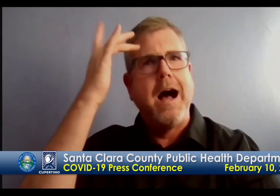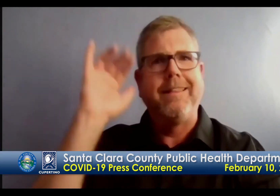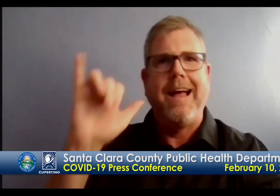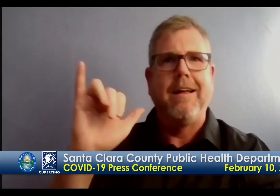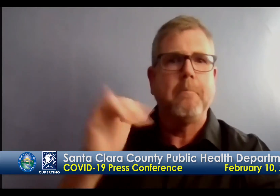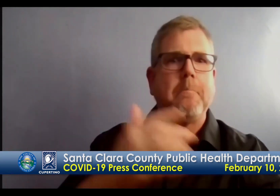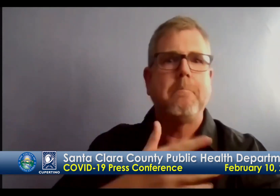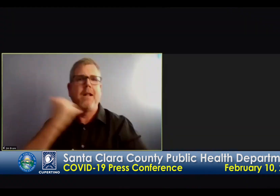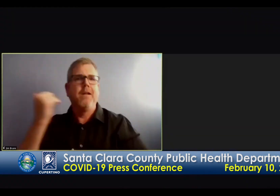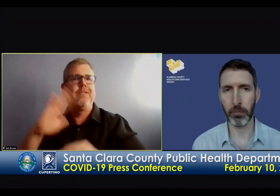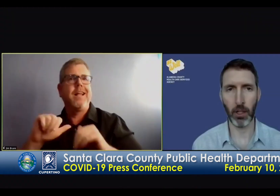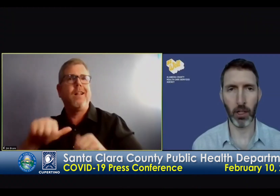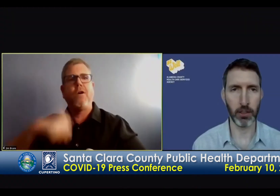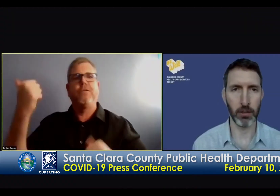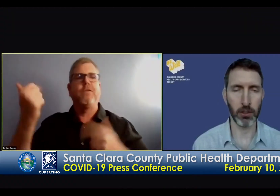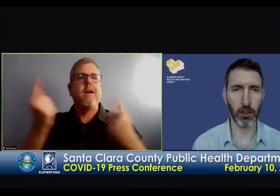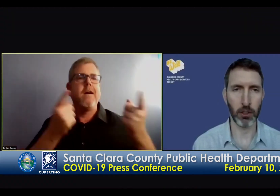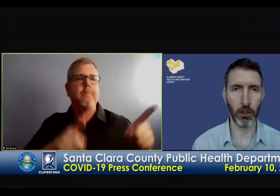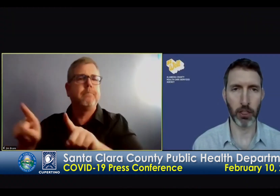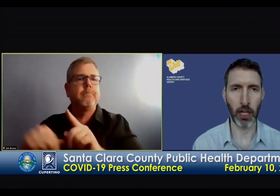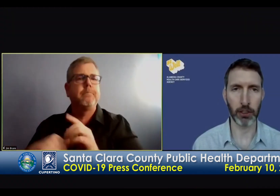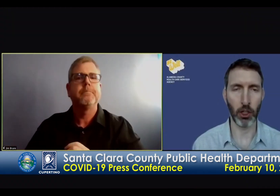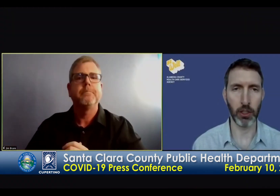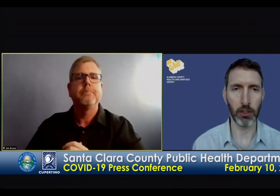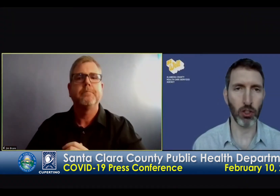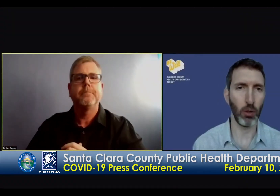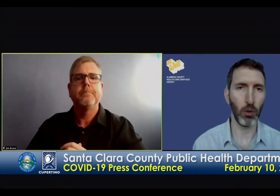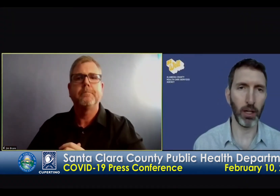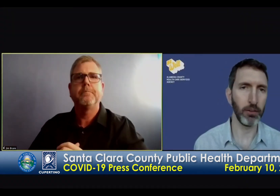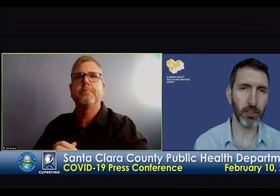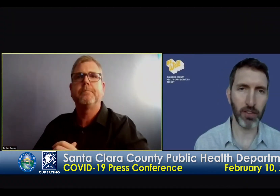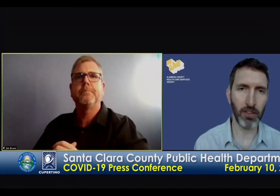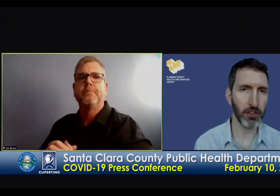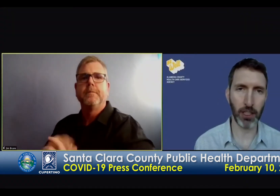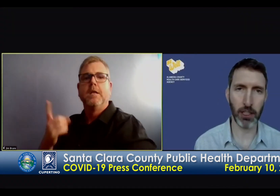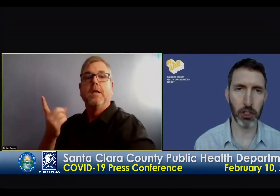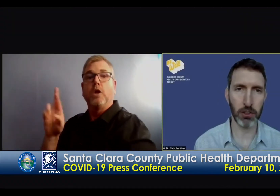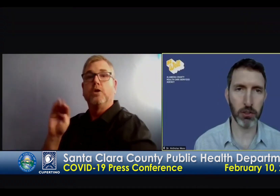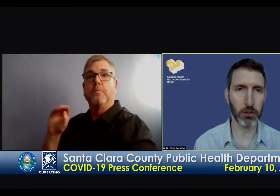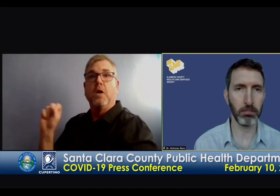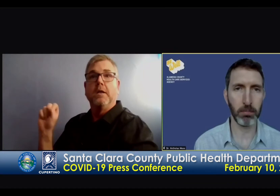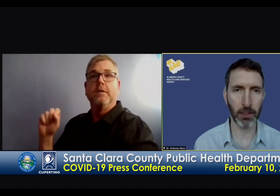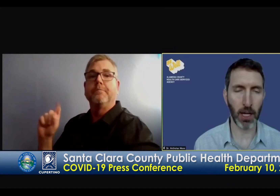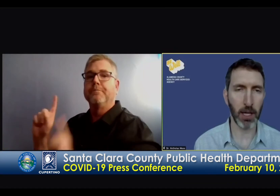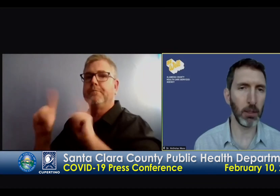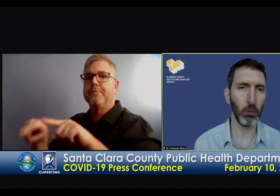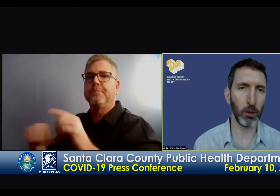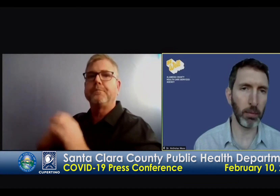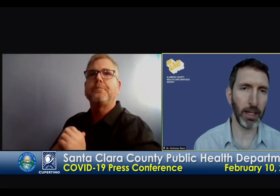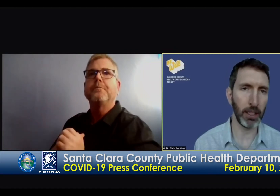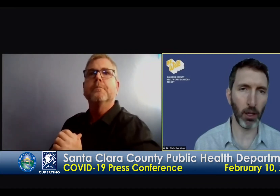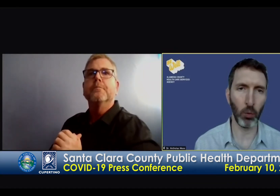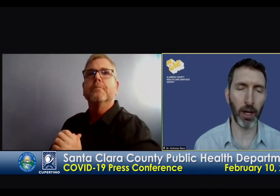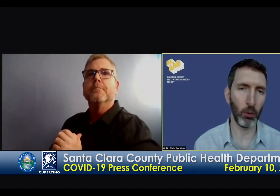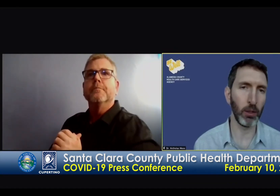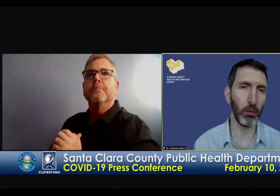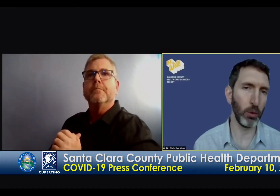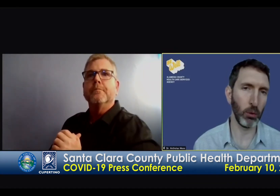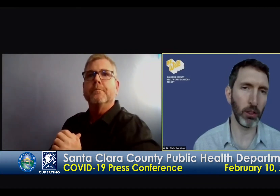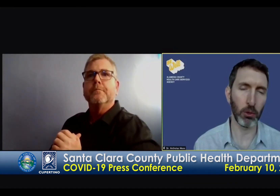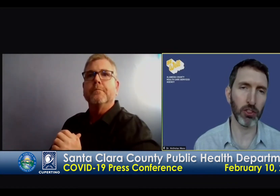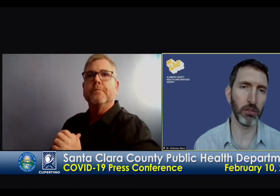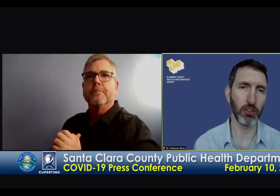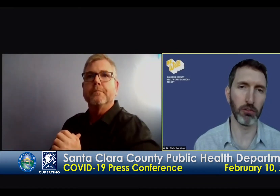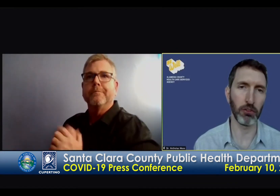I'll start and then turn it over to Dr. Cody. So these investigations take time, and we were made aware. We